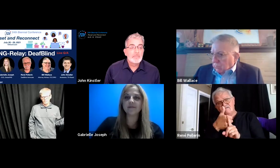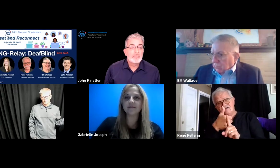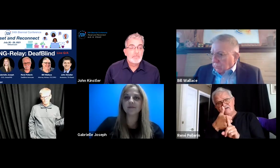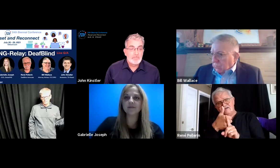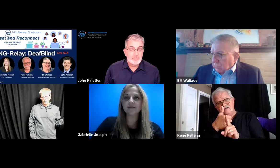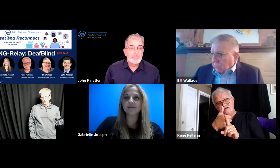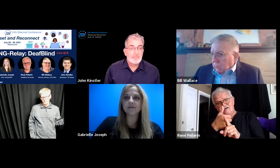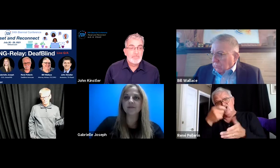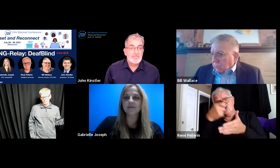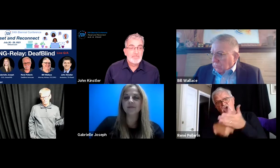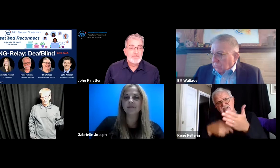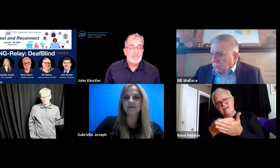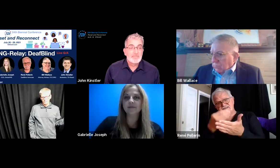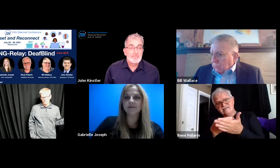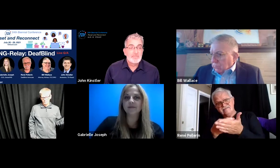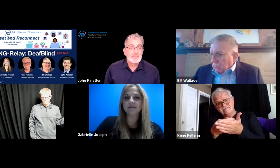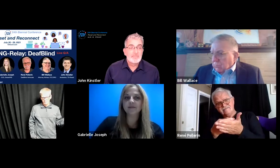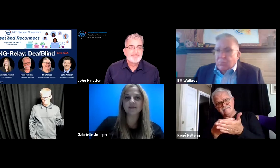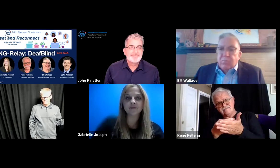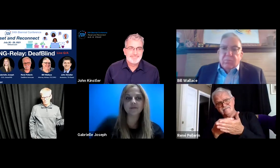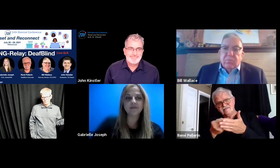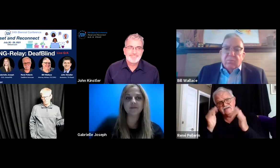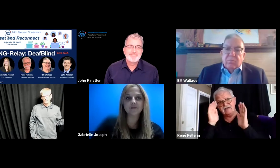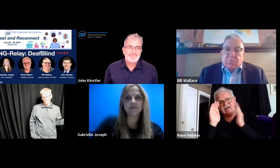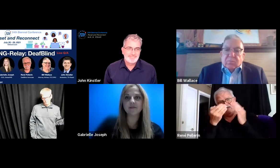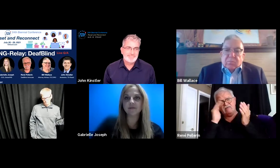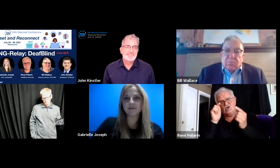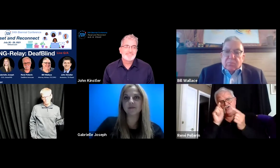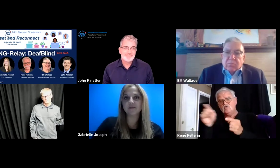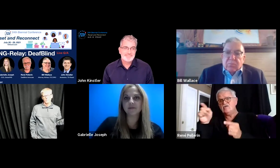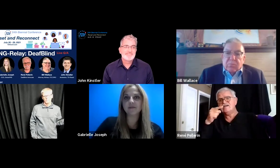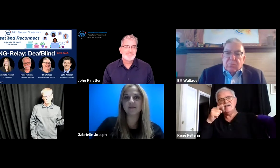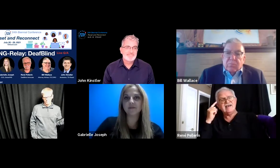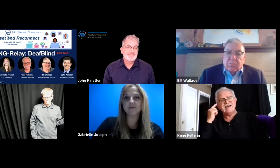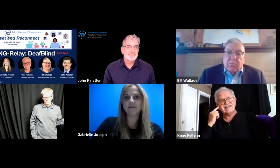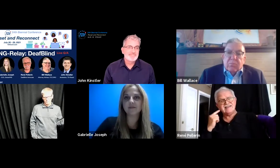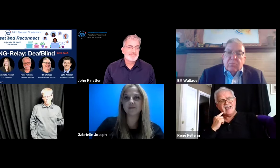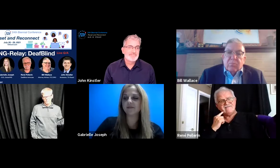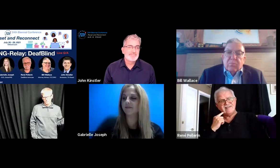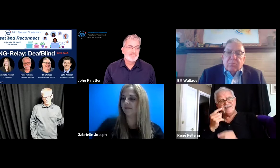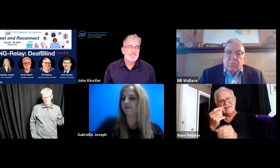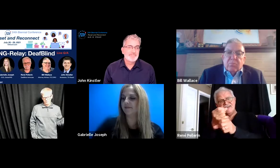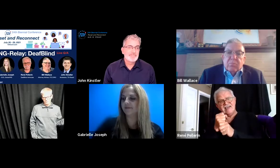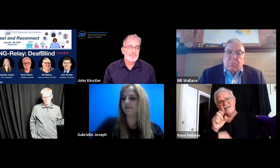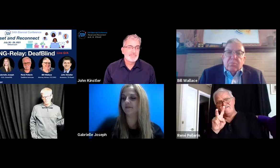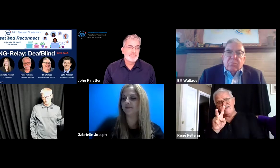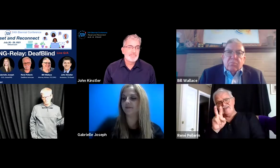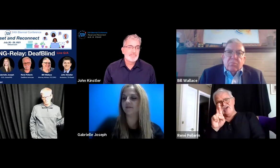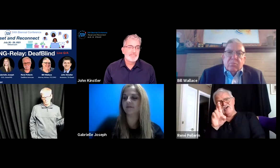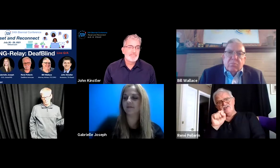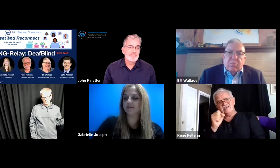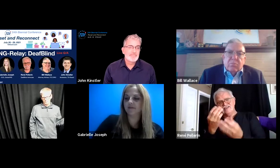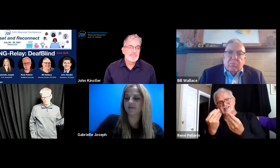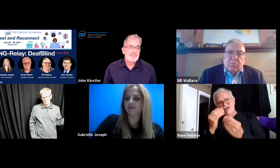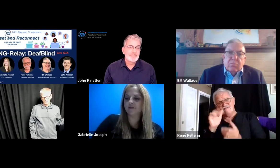even still with the software itself, it costs money compared to a deaf